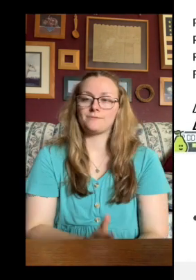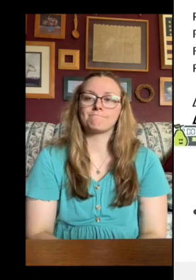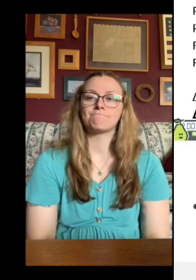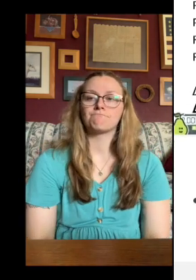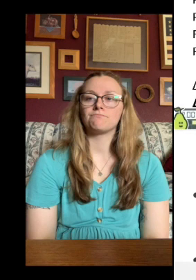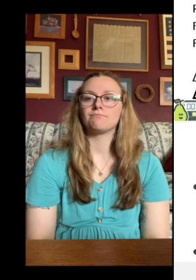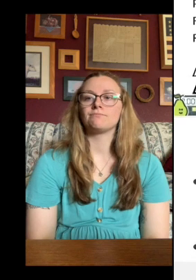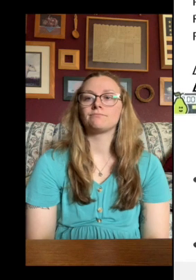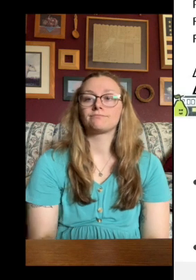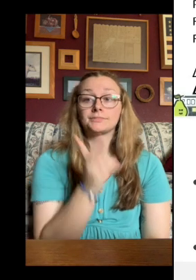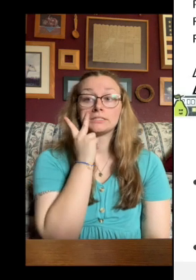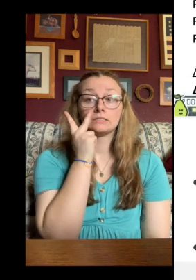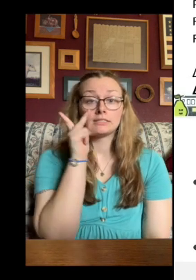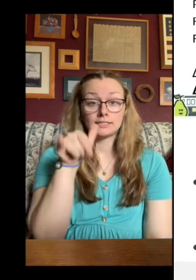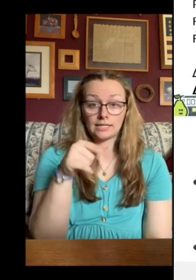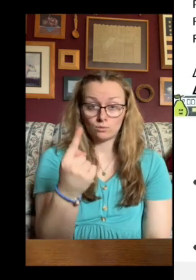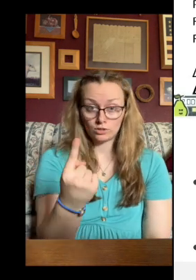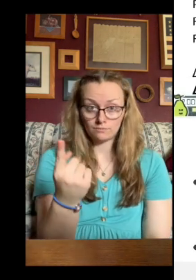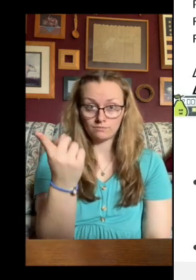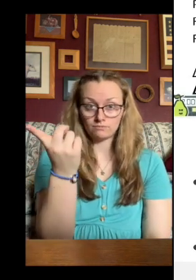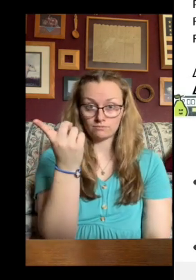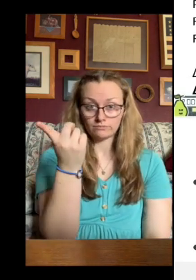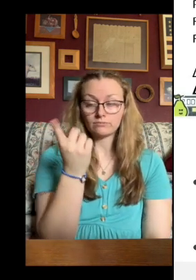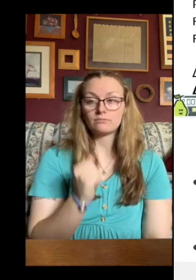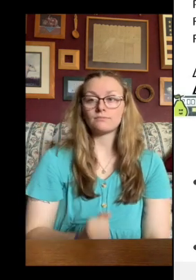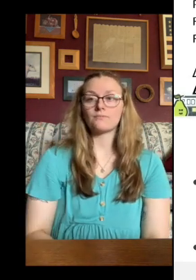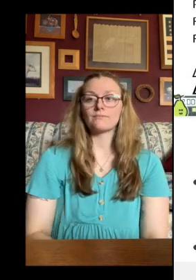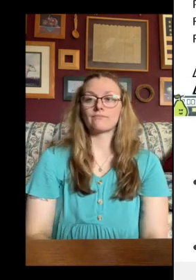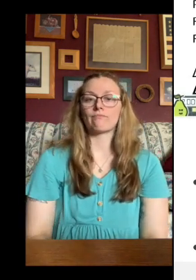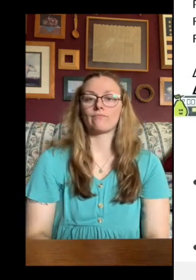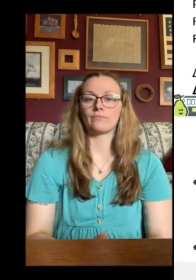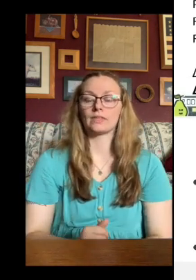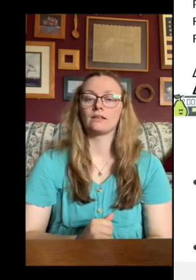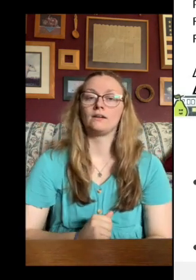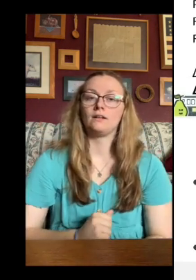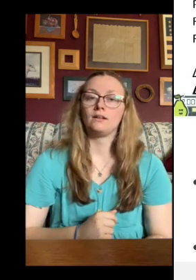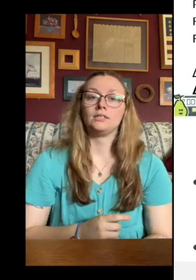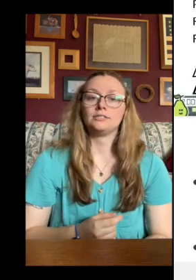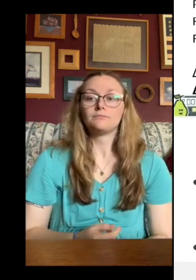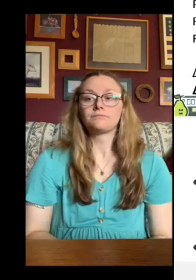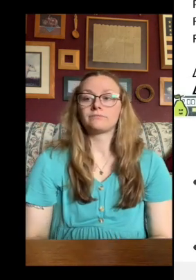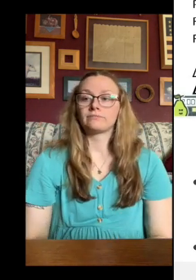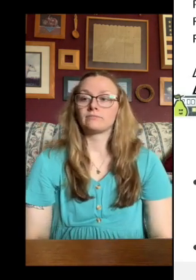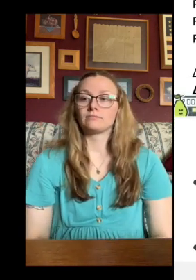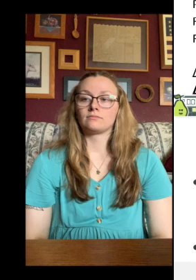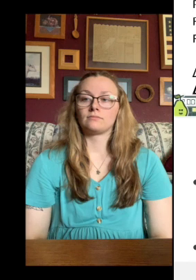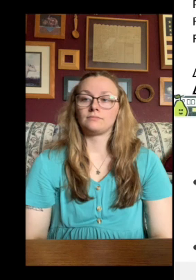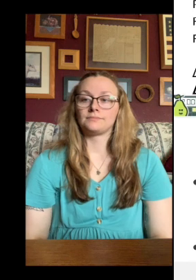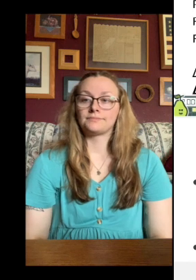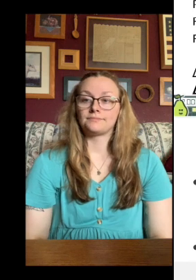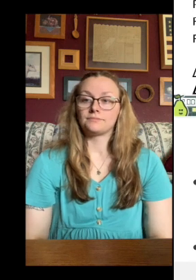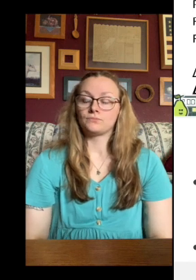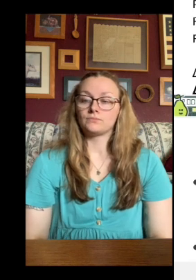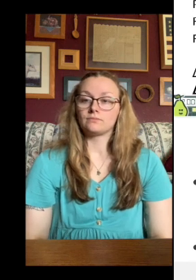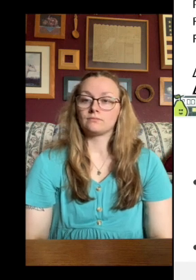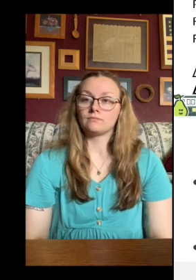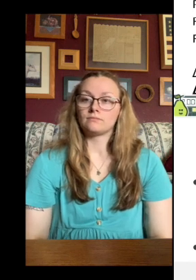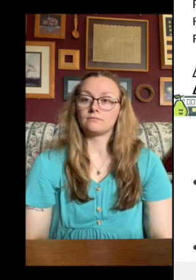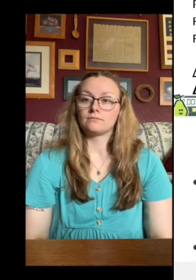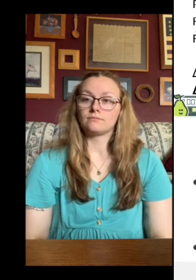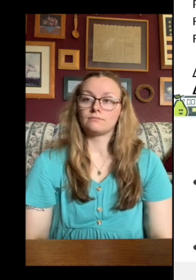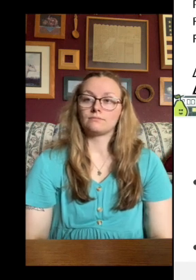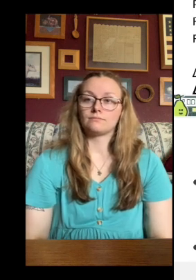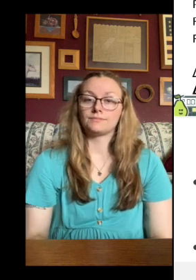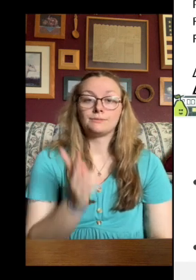one. Hear that? My 4-year-old thinks this is easy. Me. I don't think he has any idea what I'm doing, though. So let's take a look at our